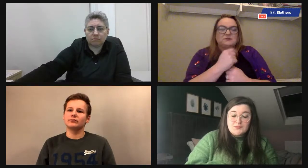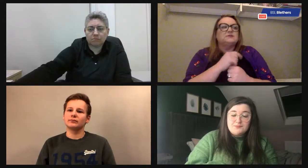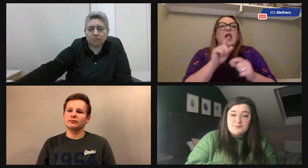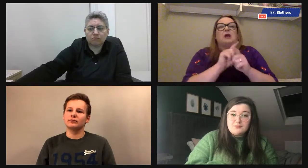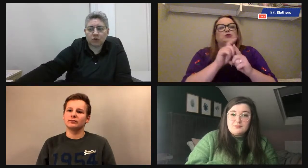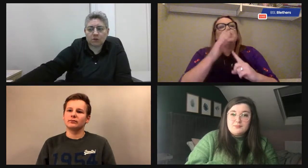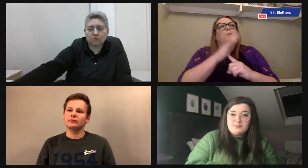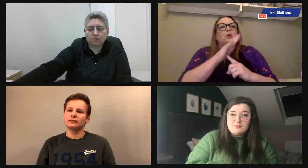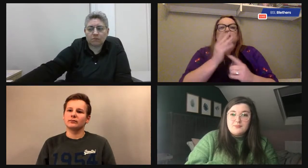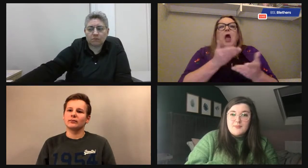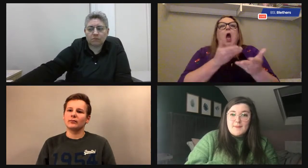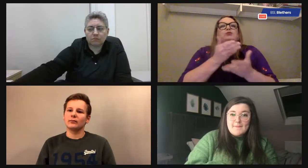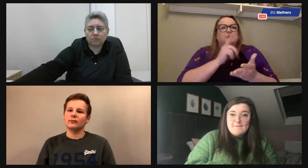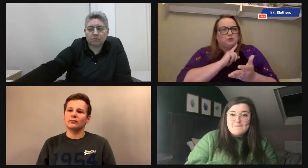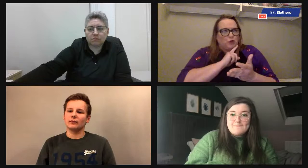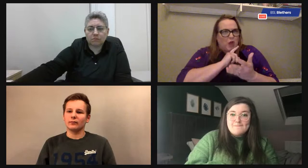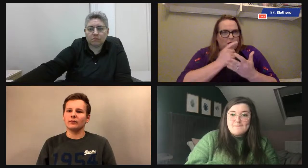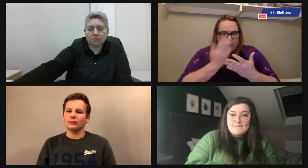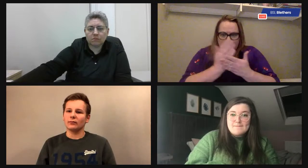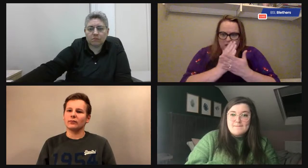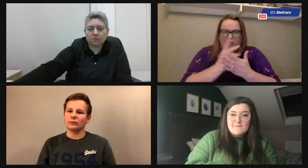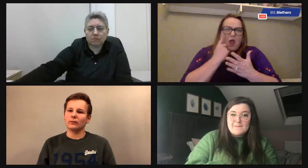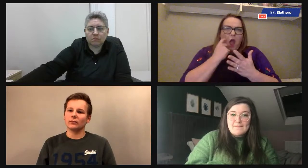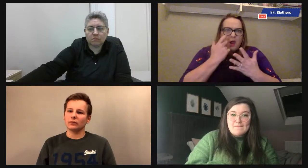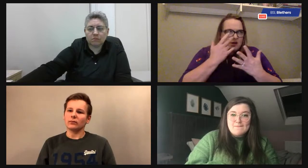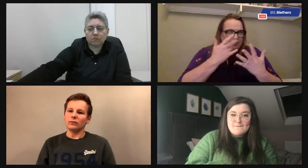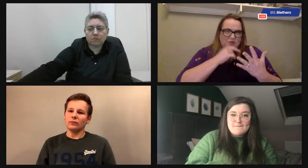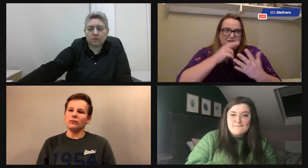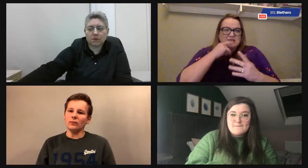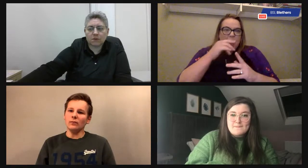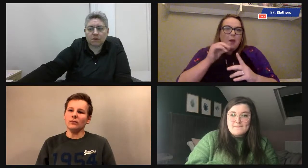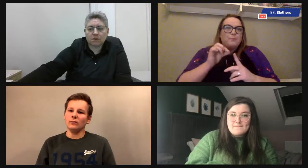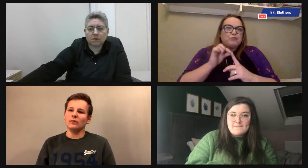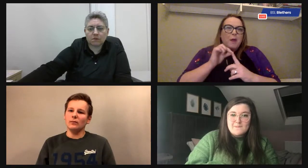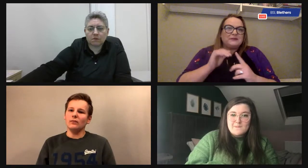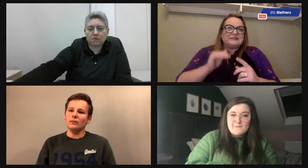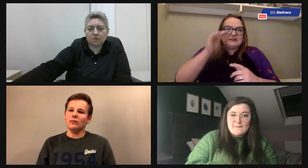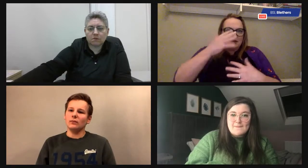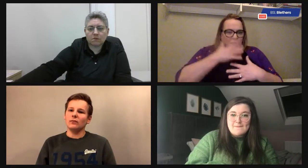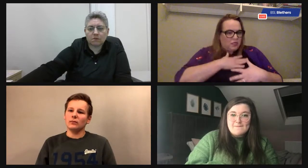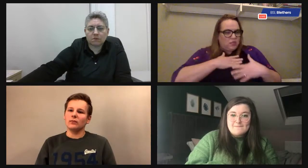able to make a decision based on Yeah. all of the information.